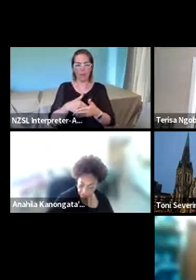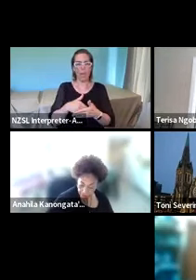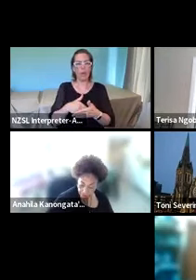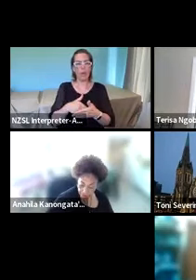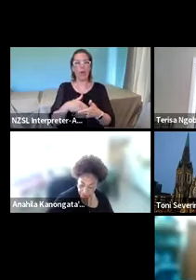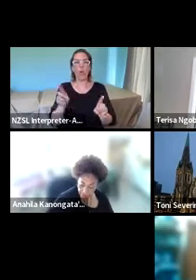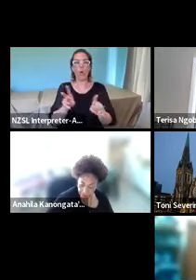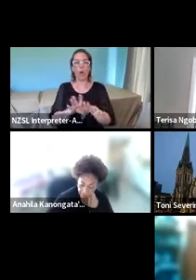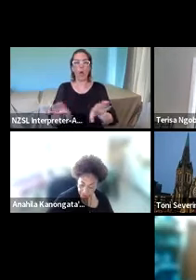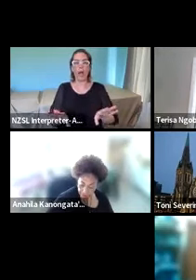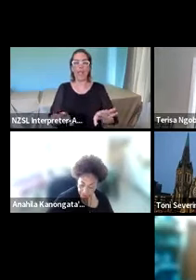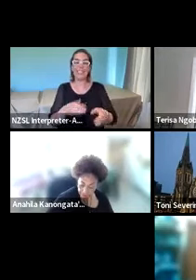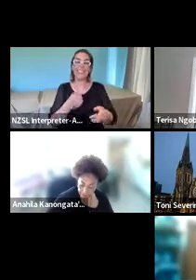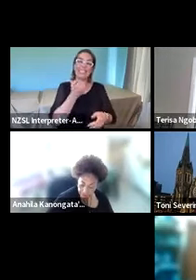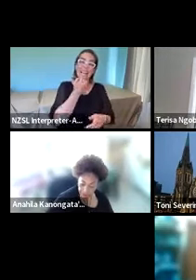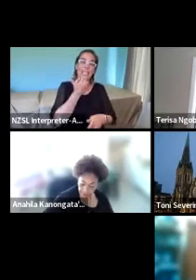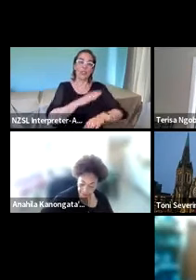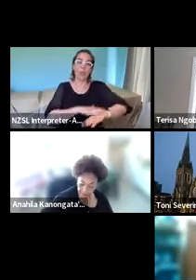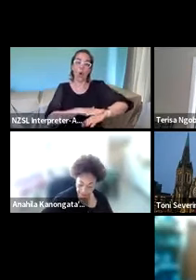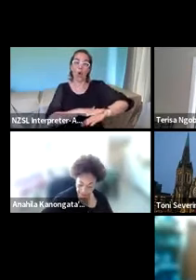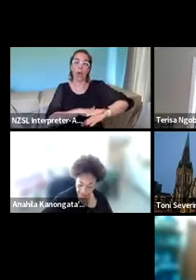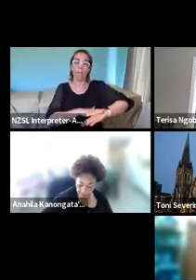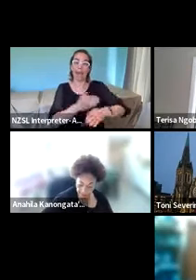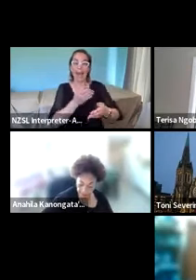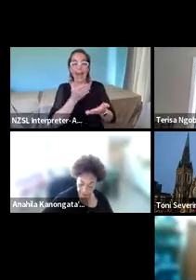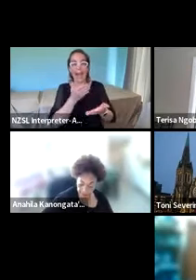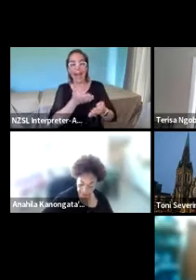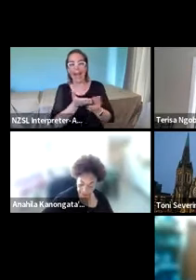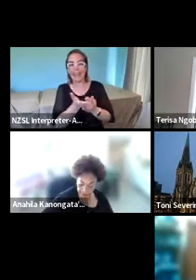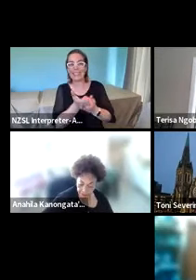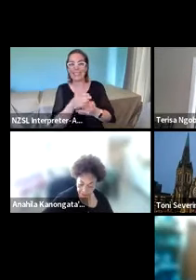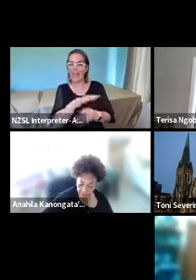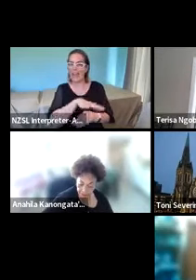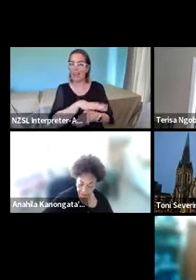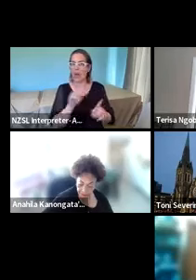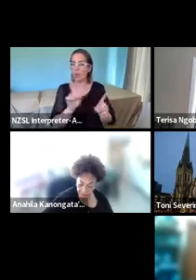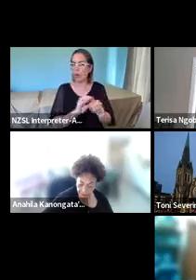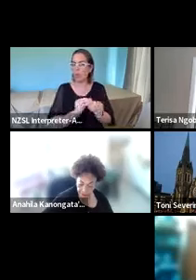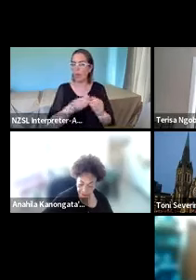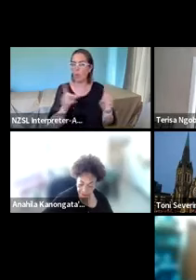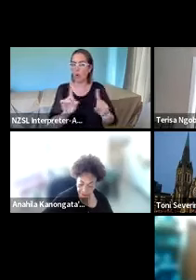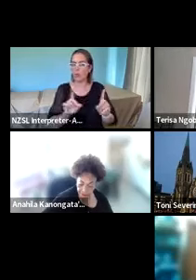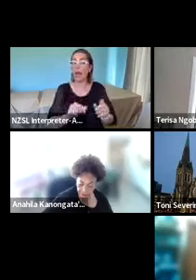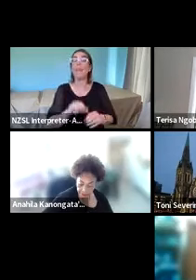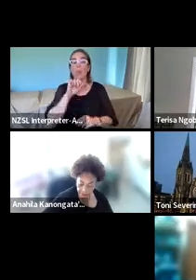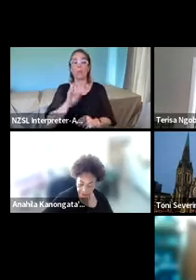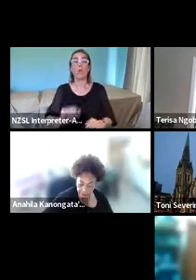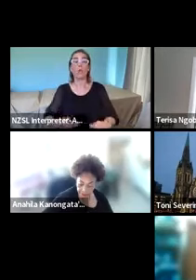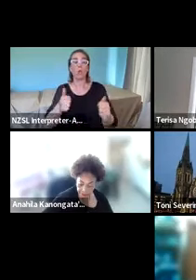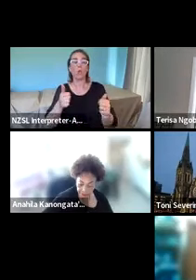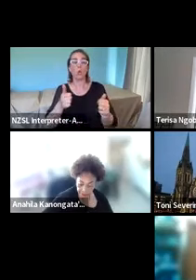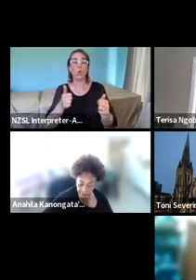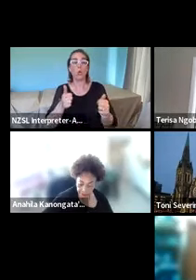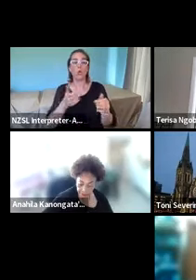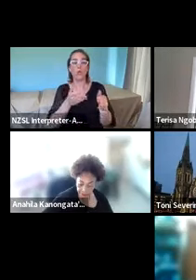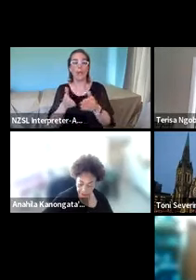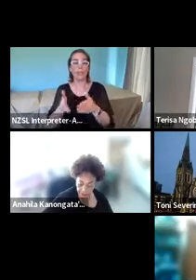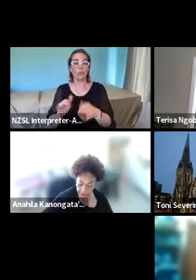exact location, exact barrier. I think that would be also a really useful data set in terms